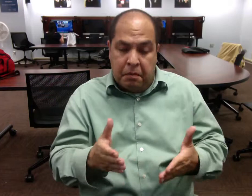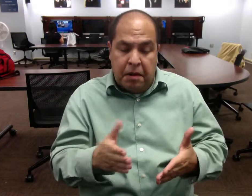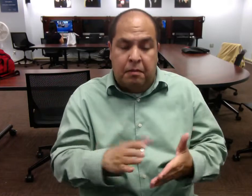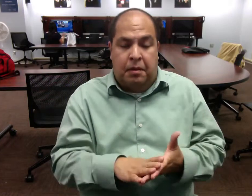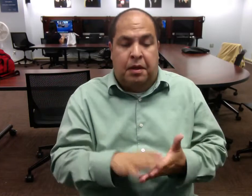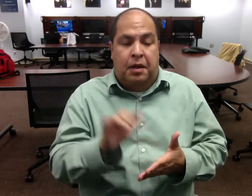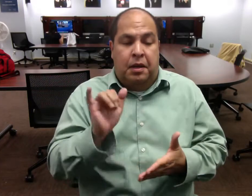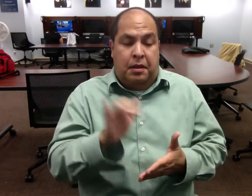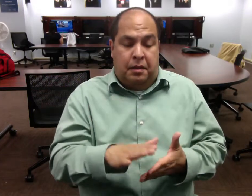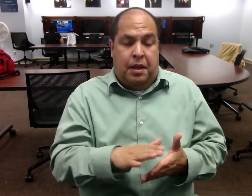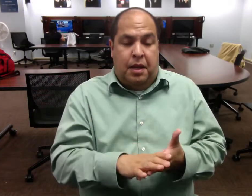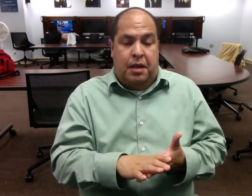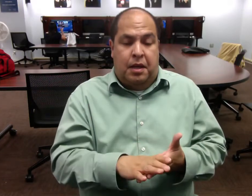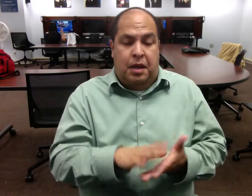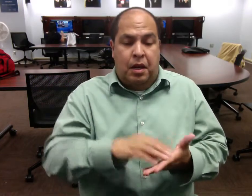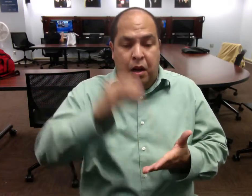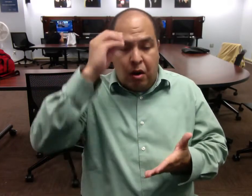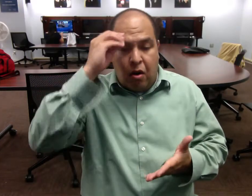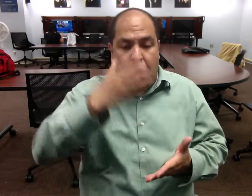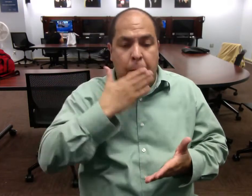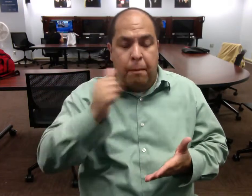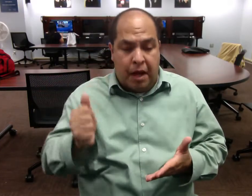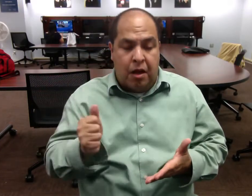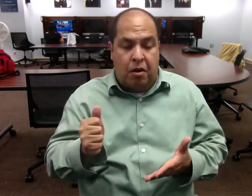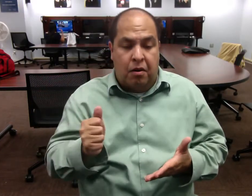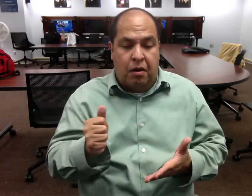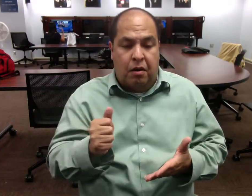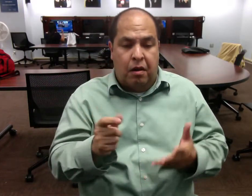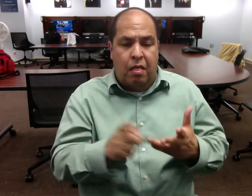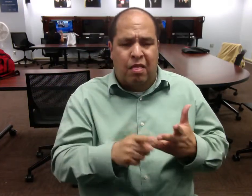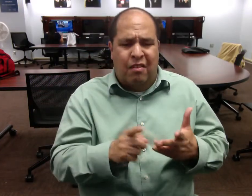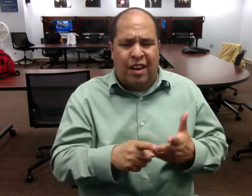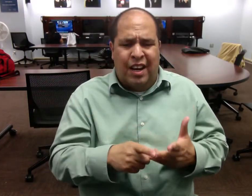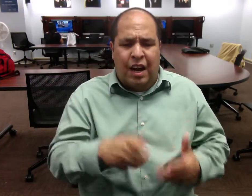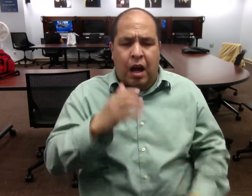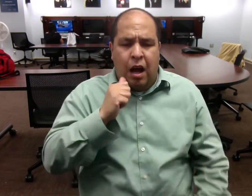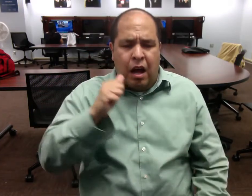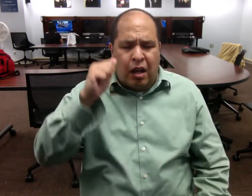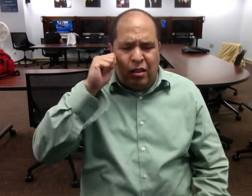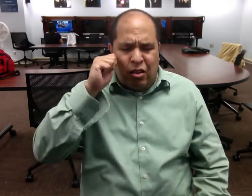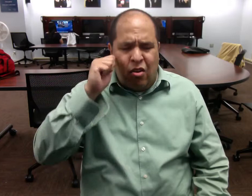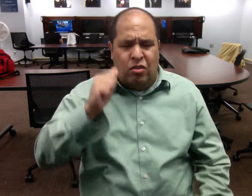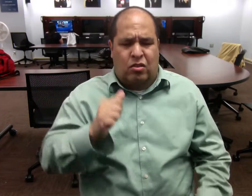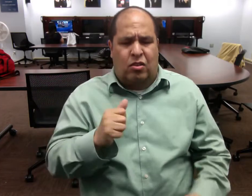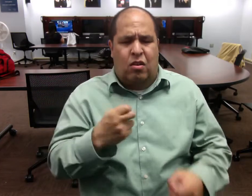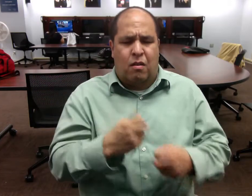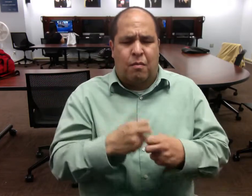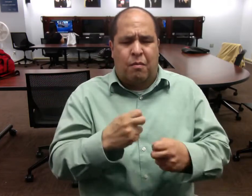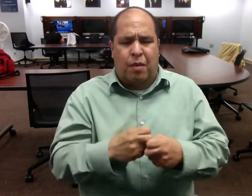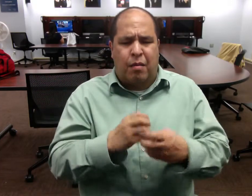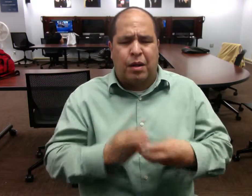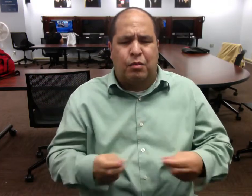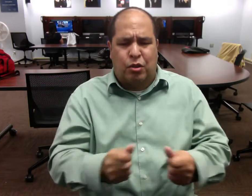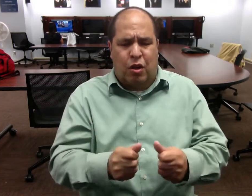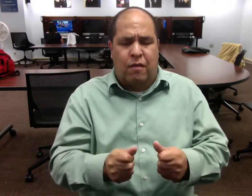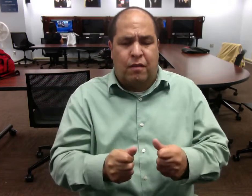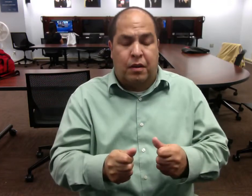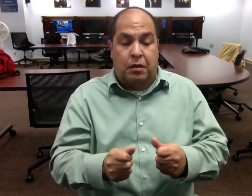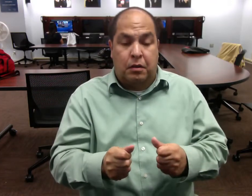adults are problem solvers. This means that adult learners are good at figuring